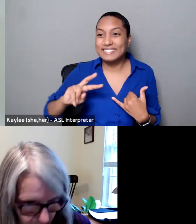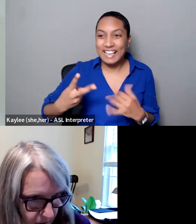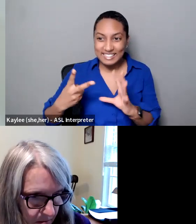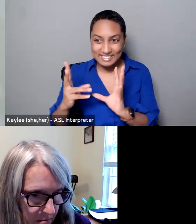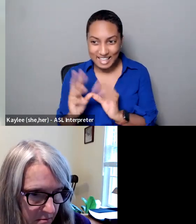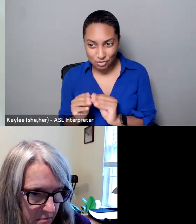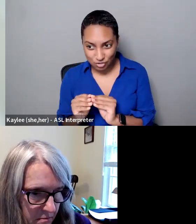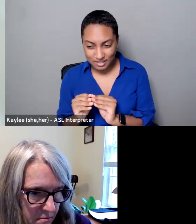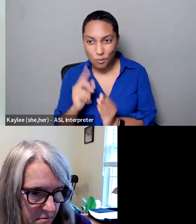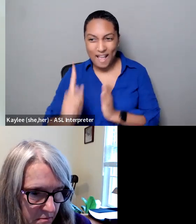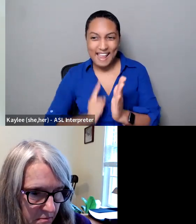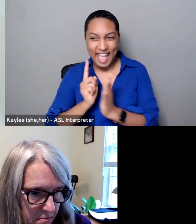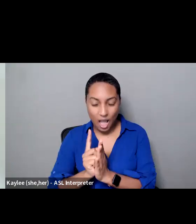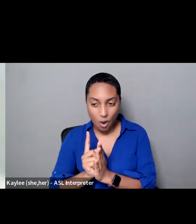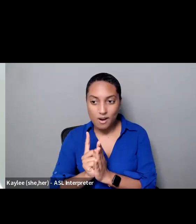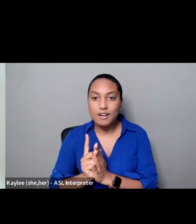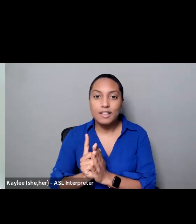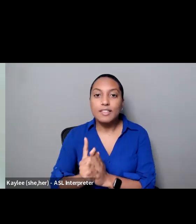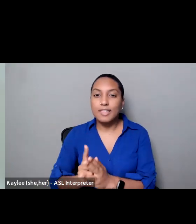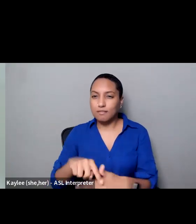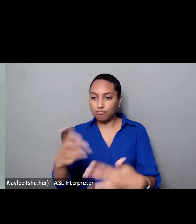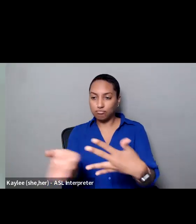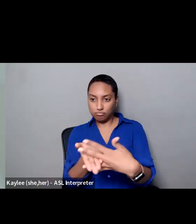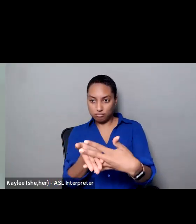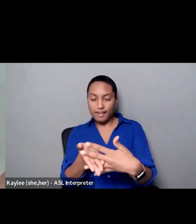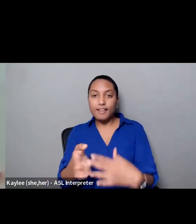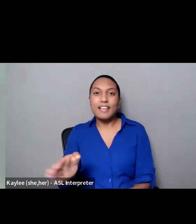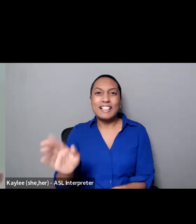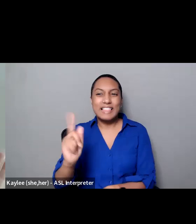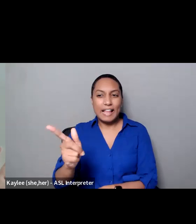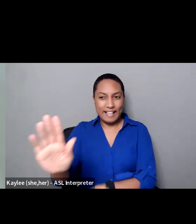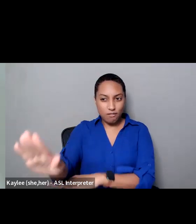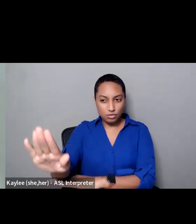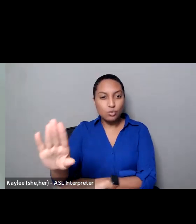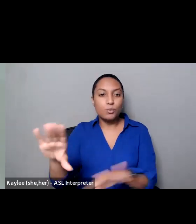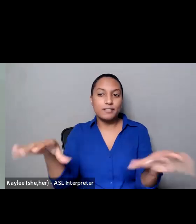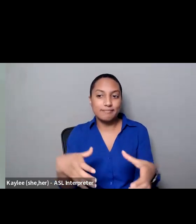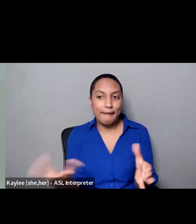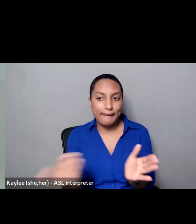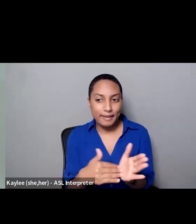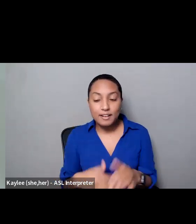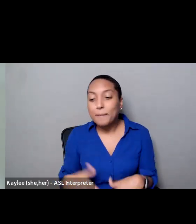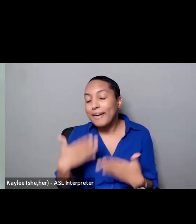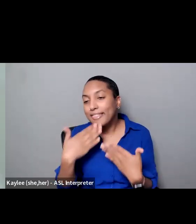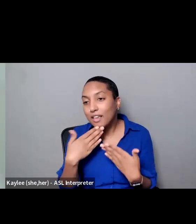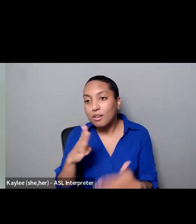and then we come back again later this afternoon. So I just want to thank Bonnie, Richard,